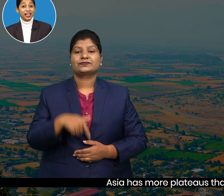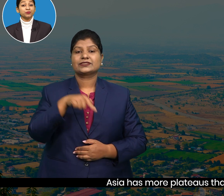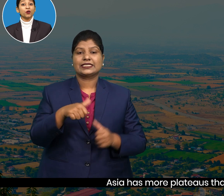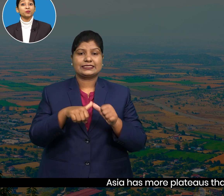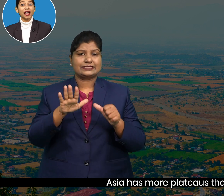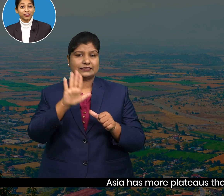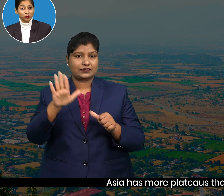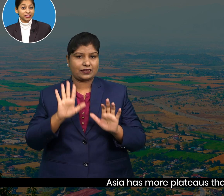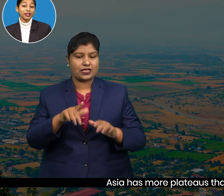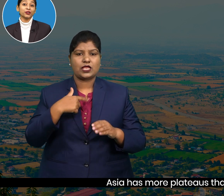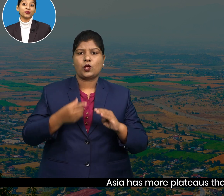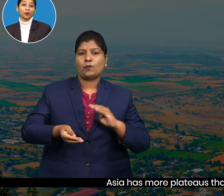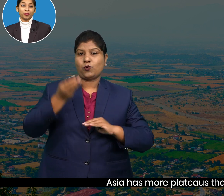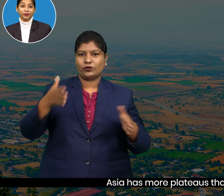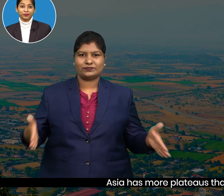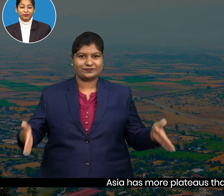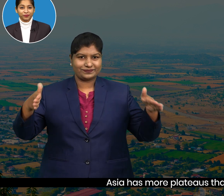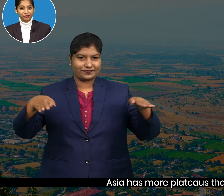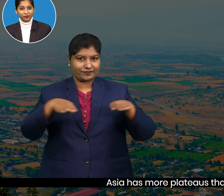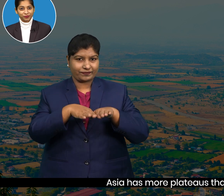Asia has more plateaus than Europe,